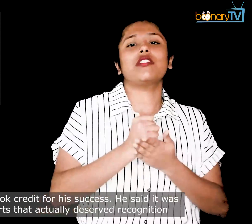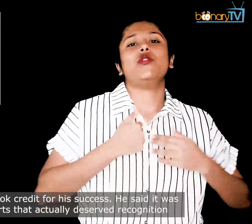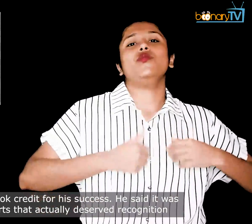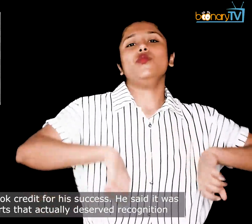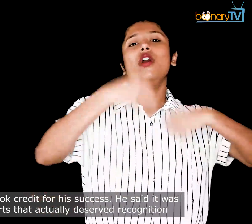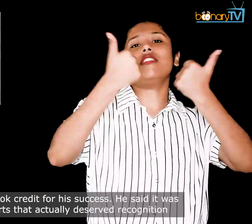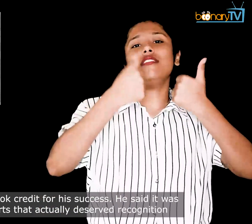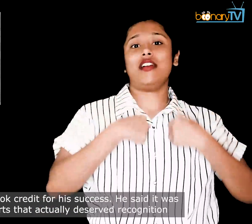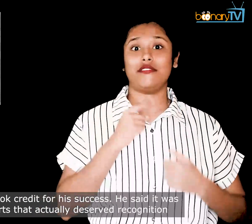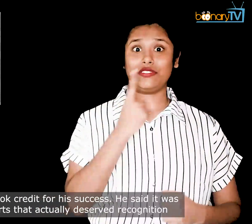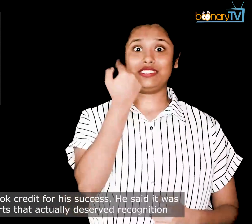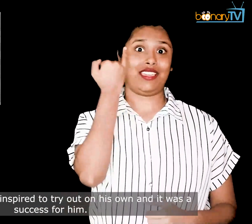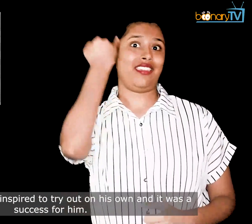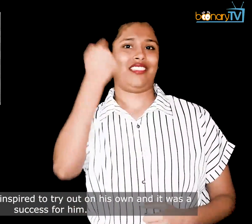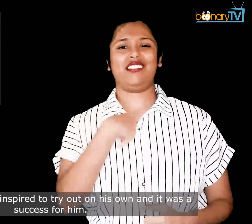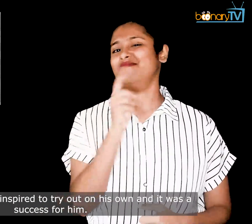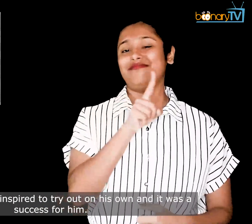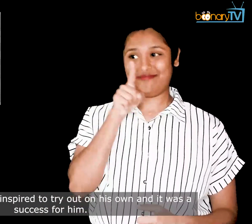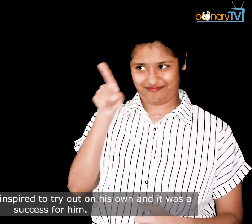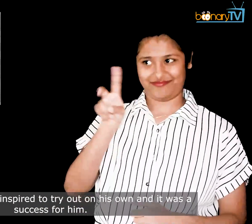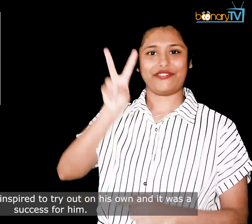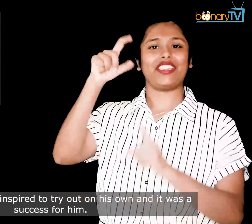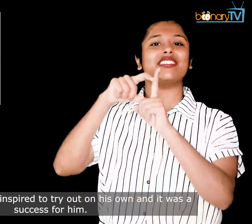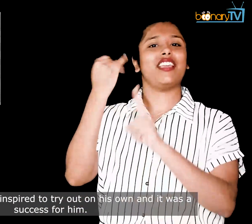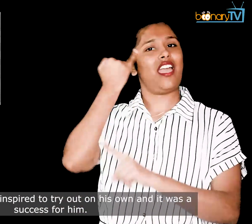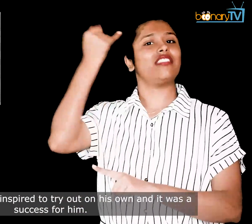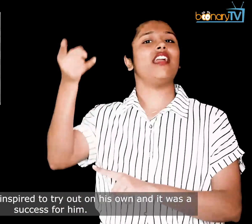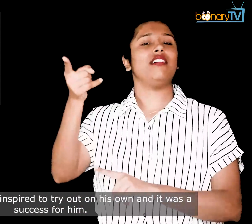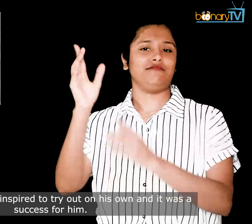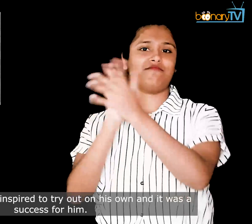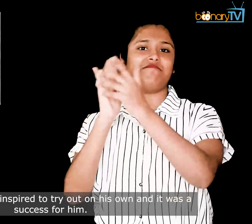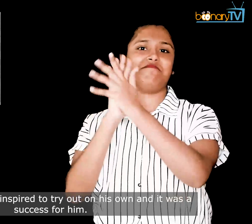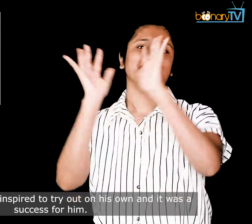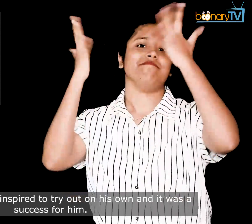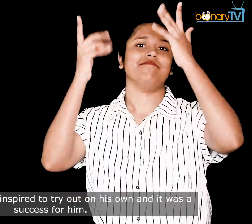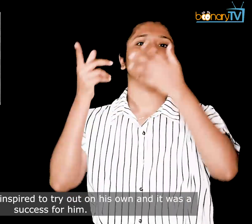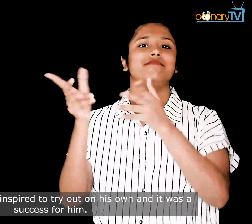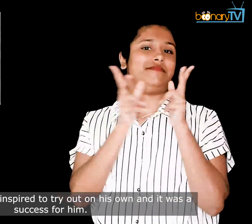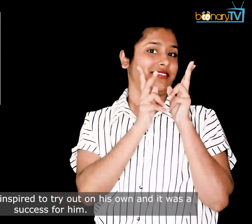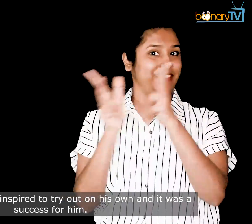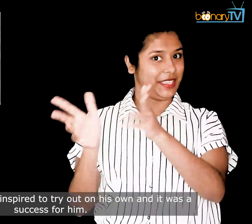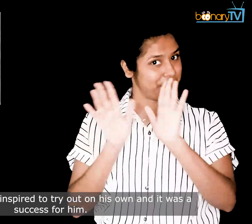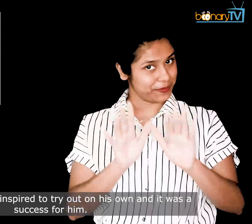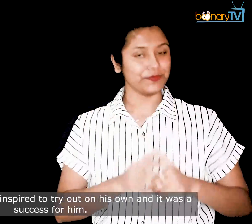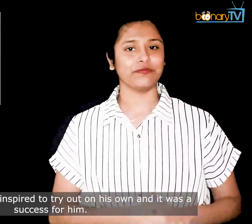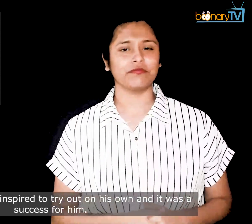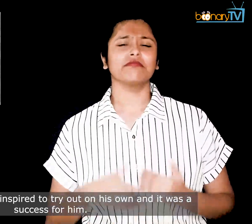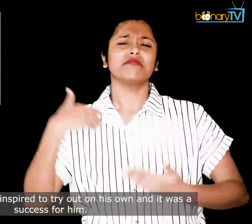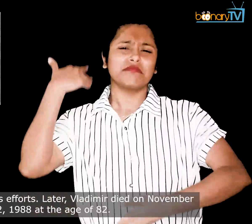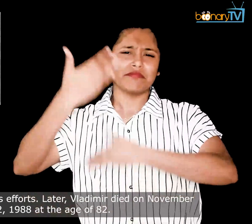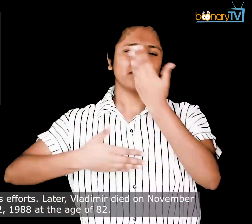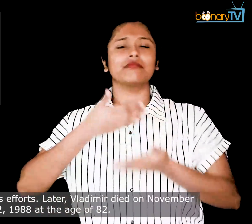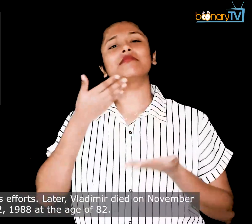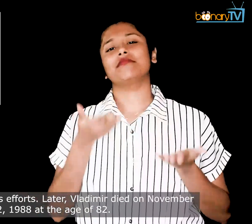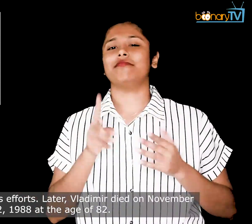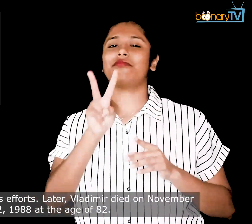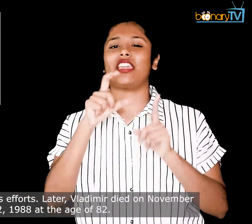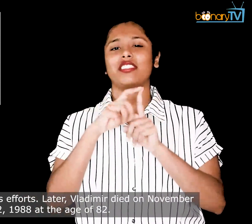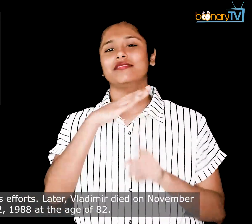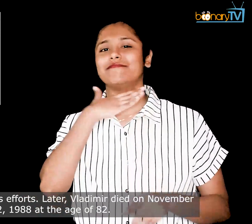deserved recognition from whom he was inspired to try out on his own and it was a success for him. He praised Vladimir's